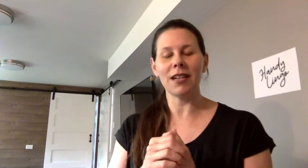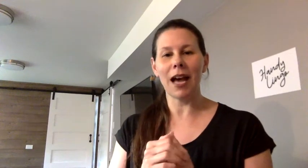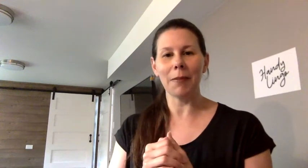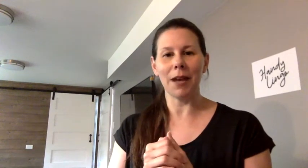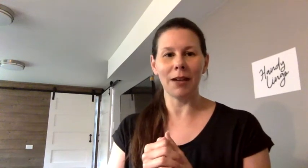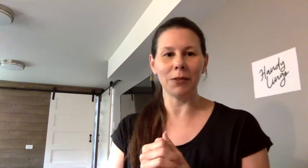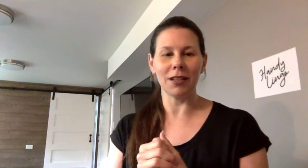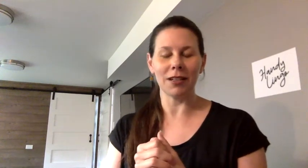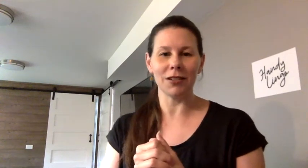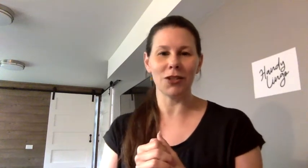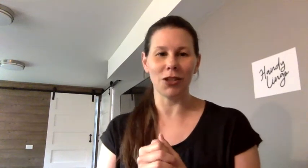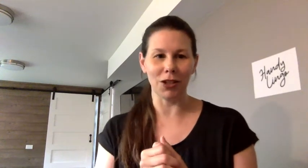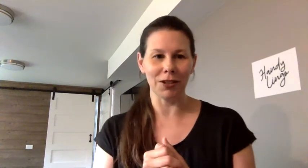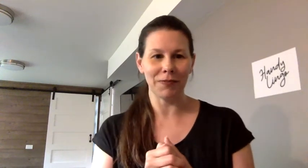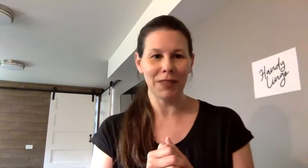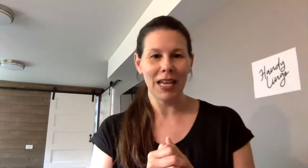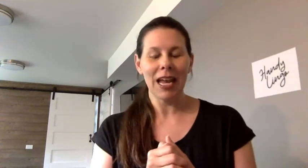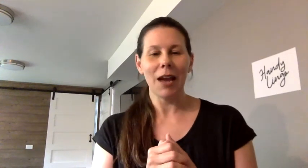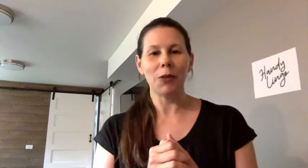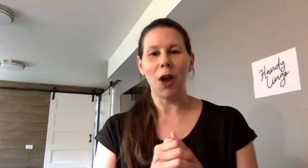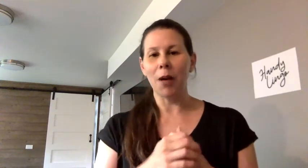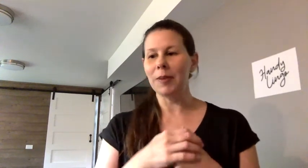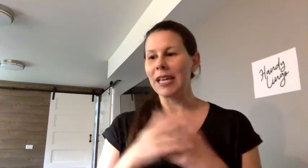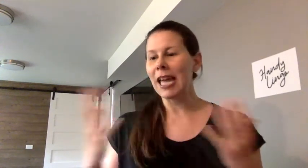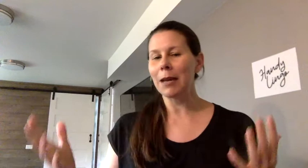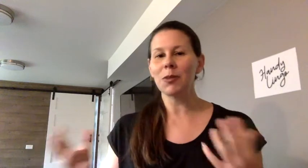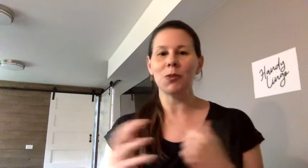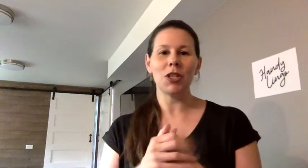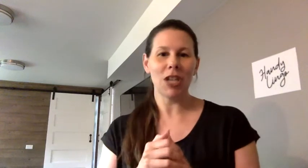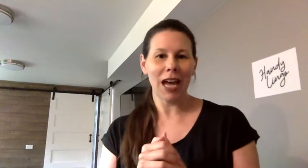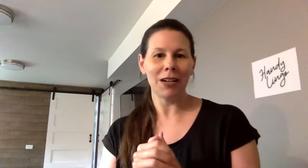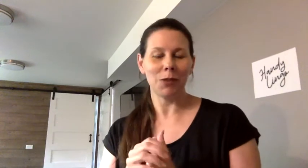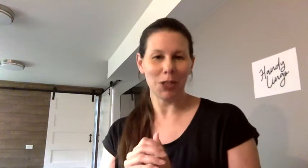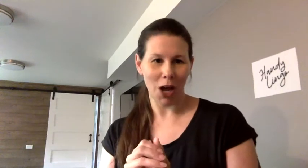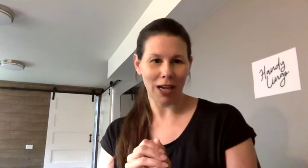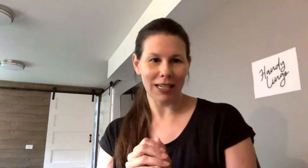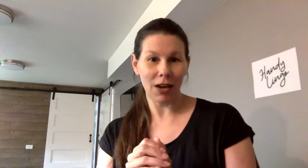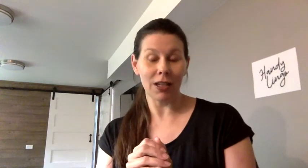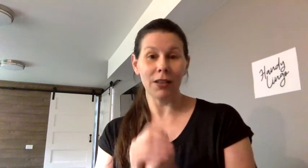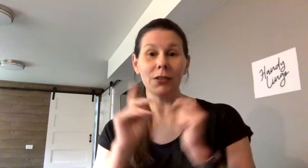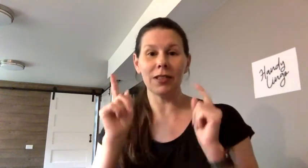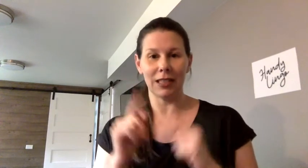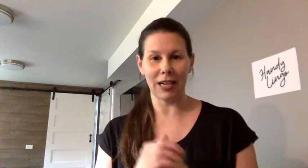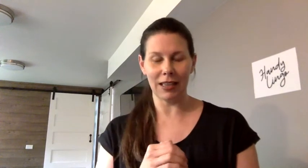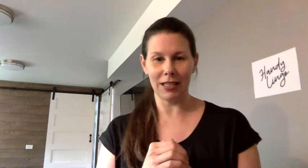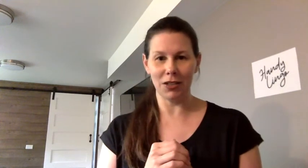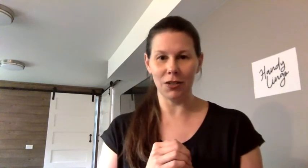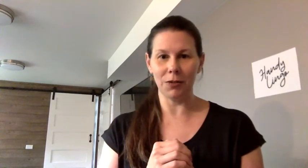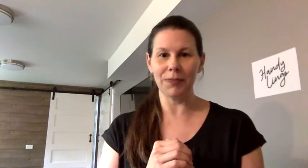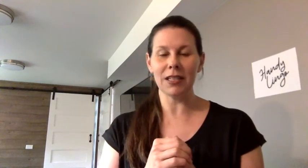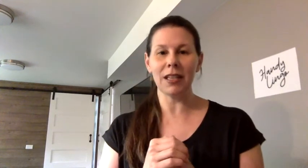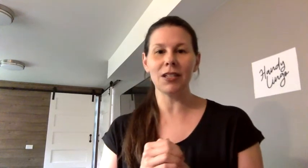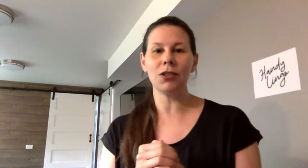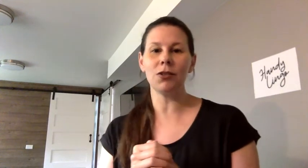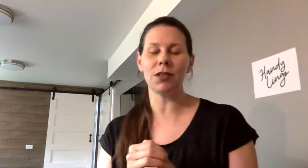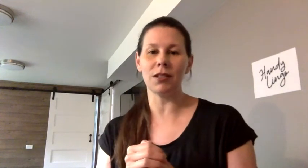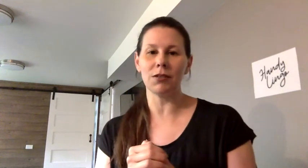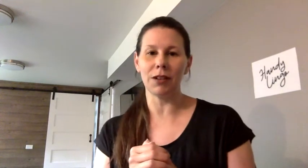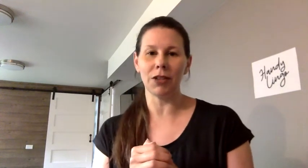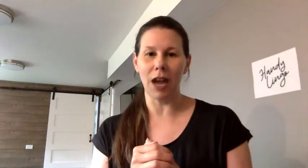hop on with us to learn. And we all play games and we chat and we talk. Now, another thing that I like to do is I like to use things around your